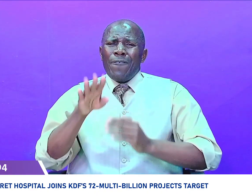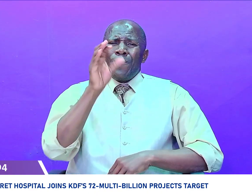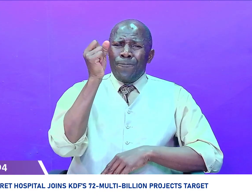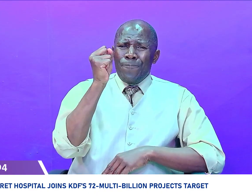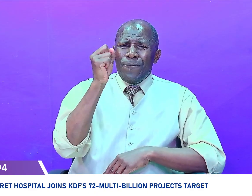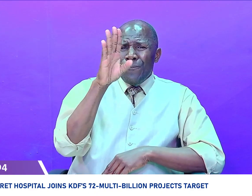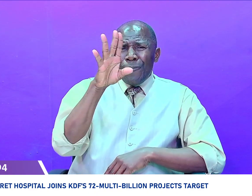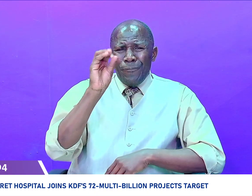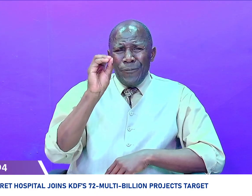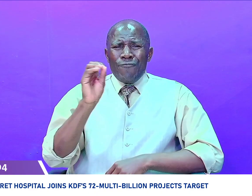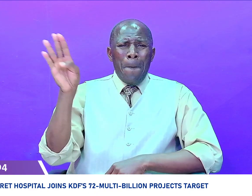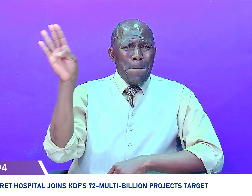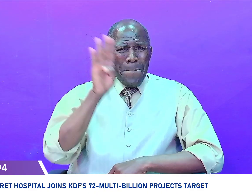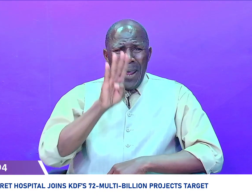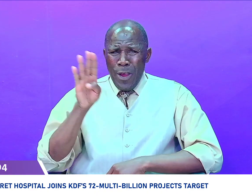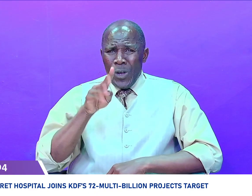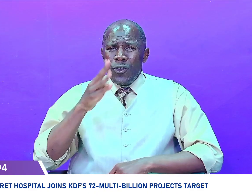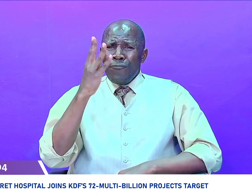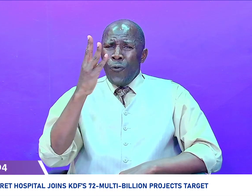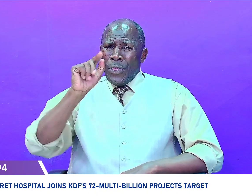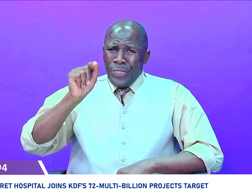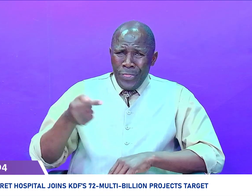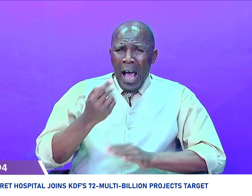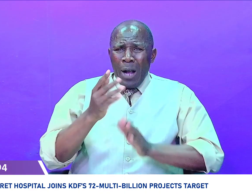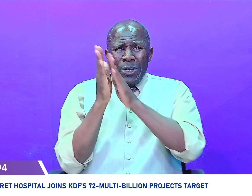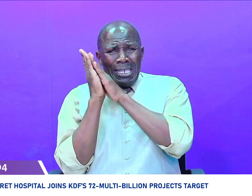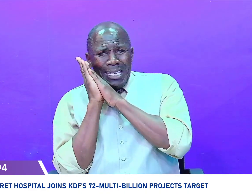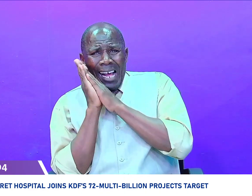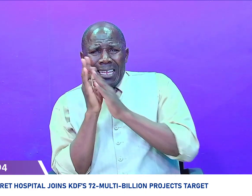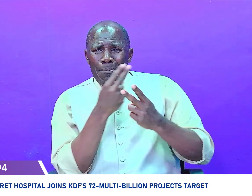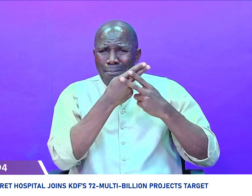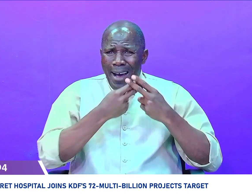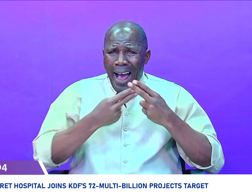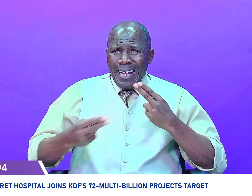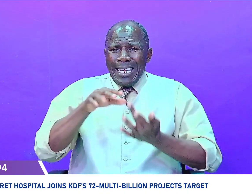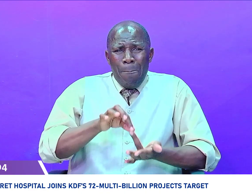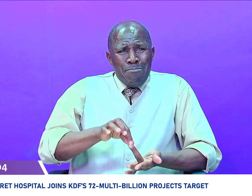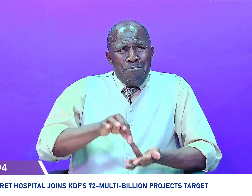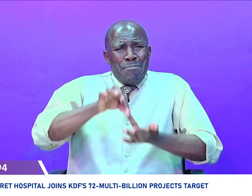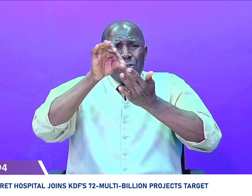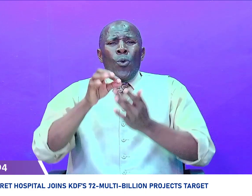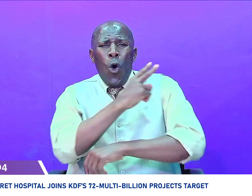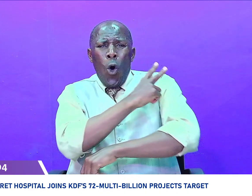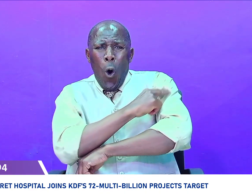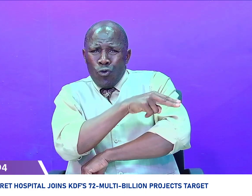the construction of a 50 billion shillings, 4,000-bed multi-speciality hospital in